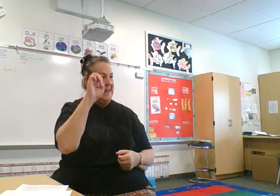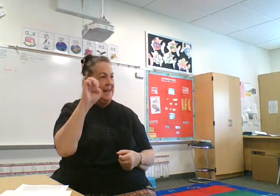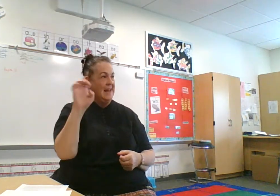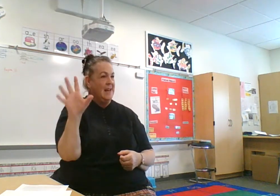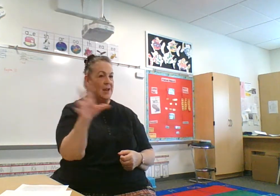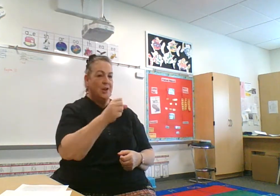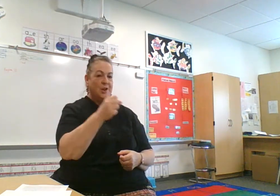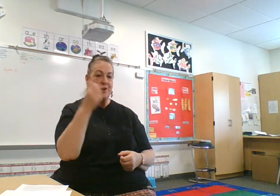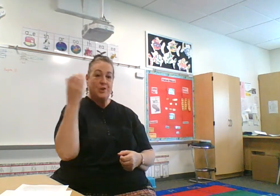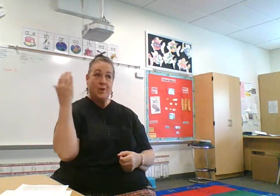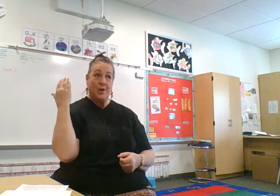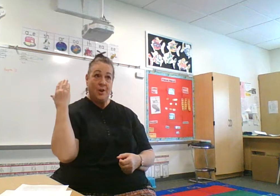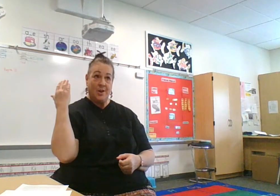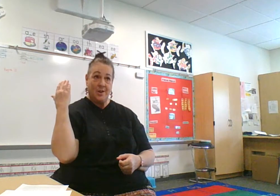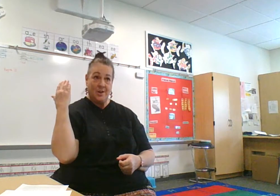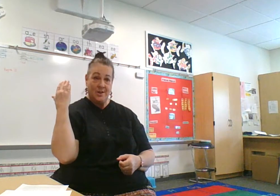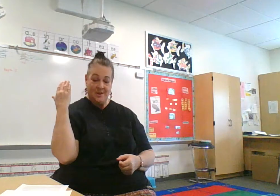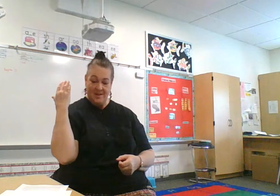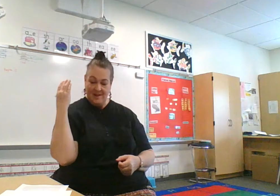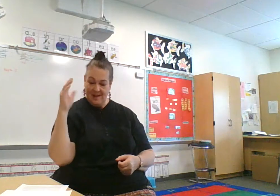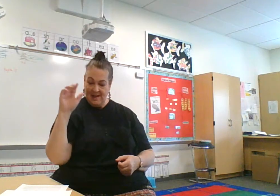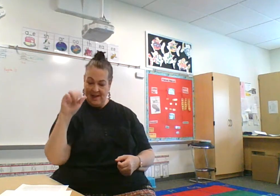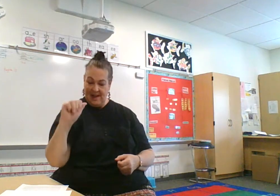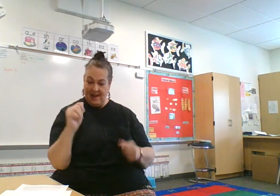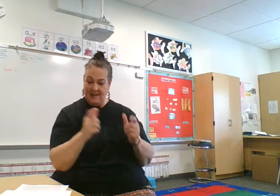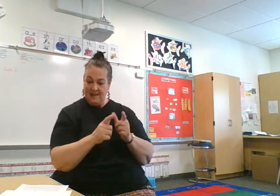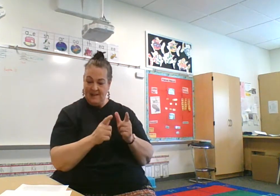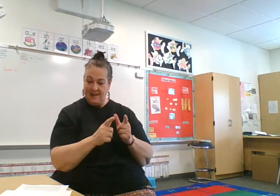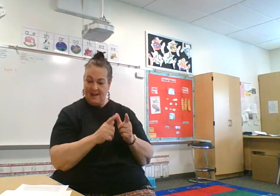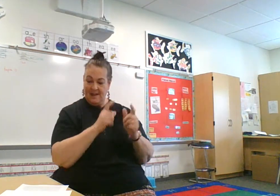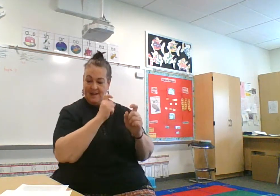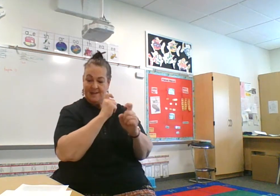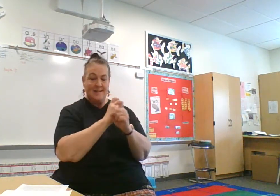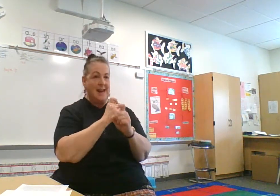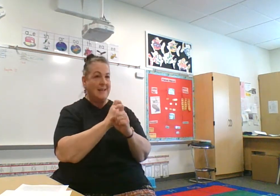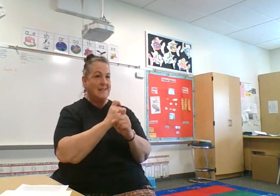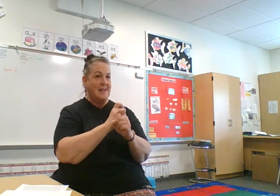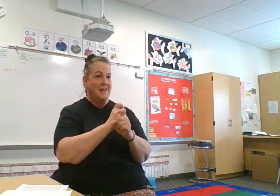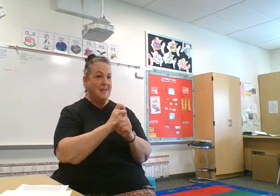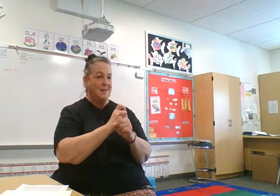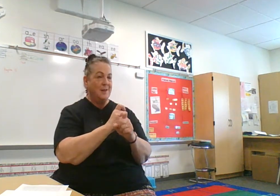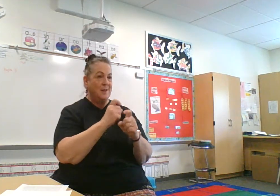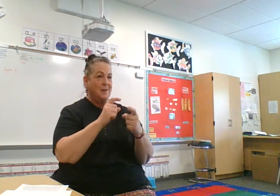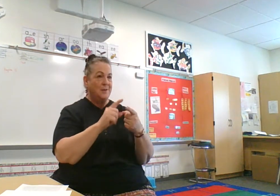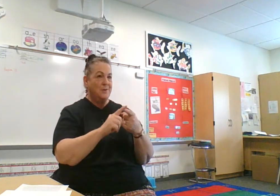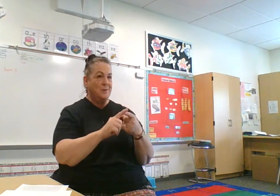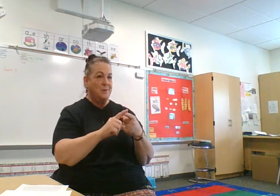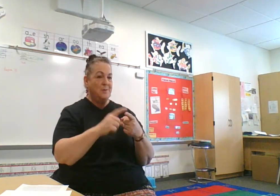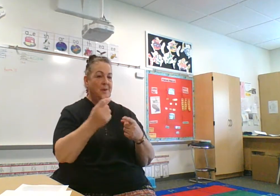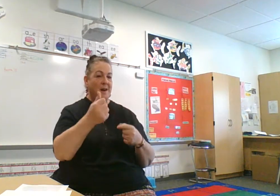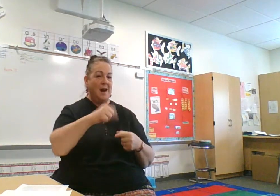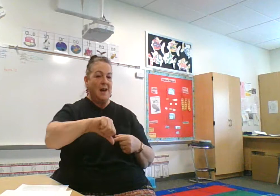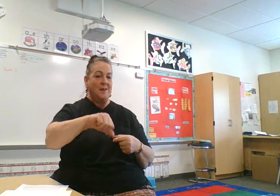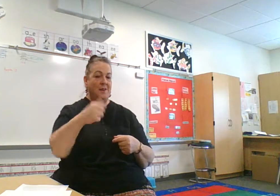He took a little taxi to